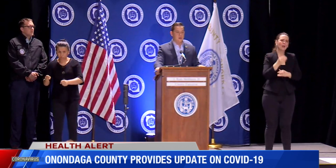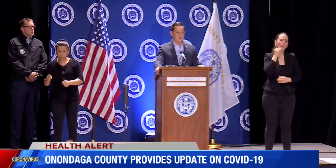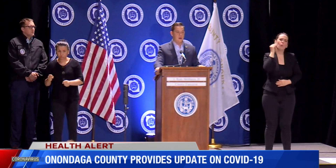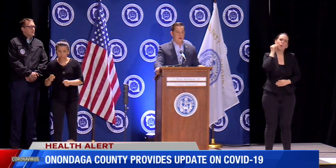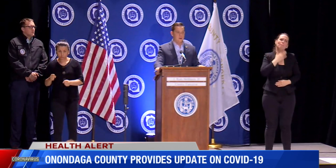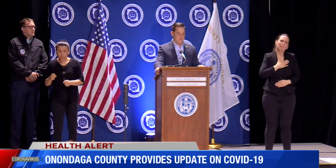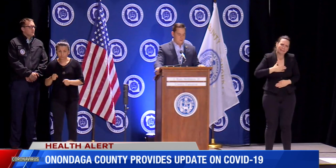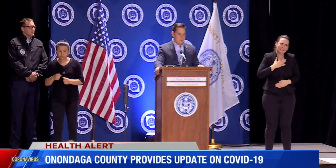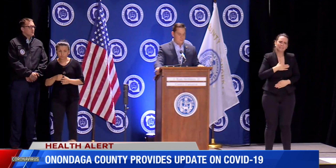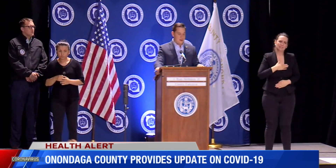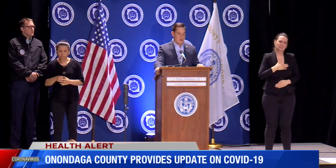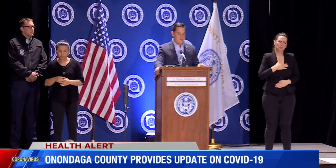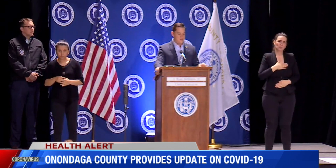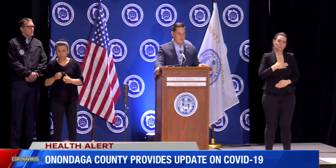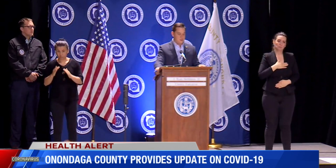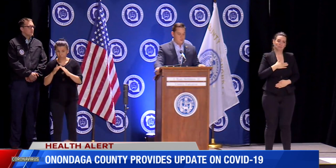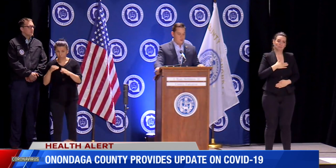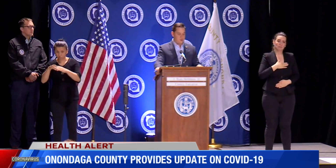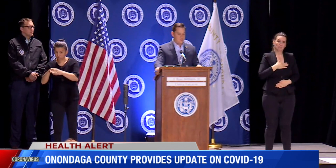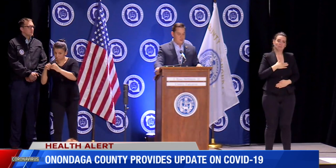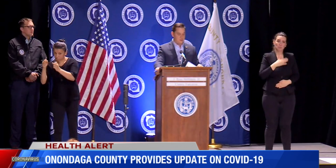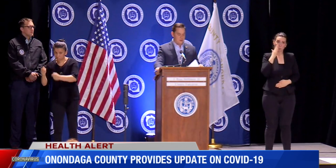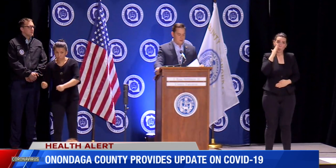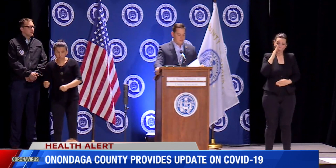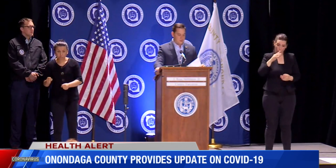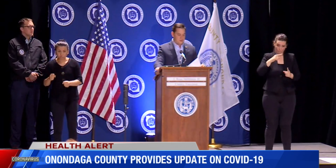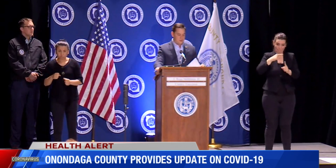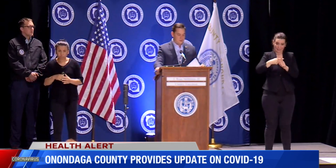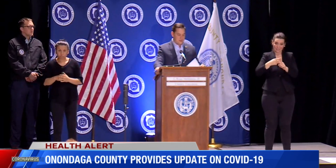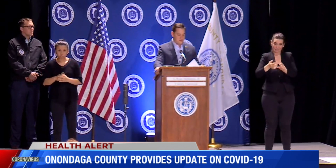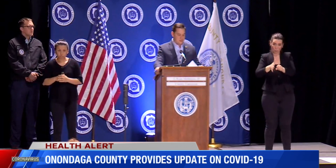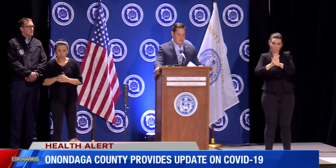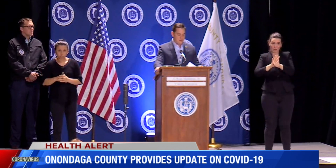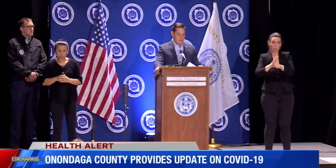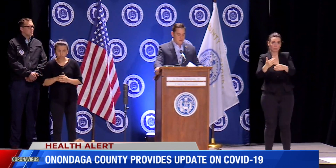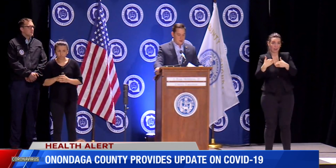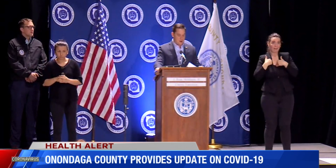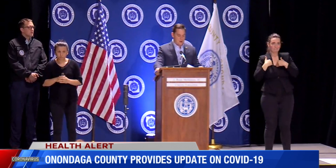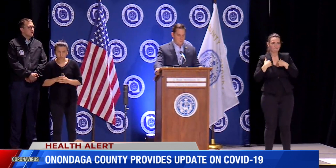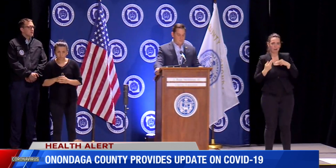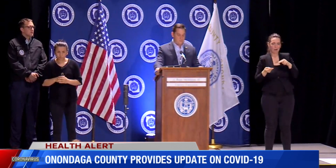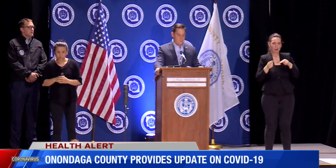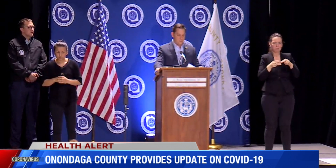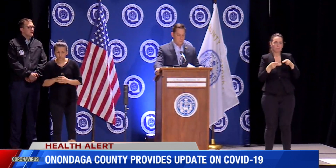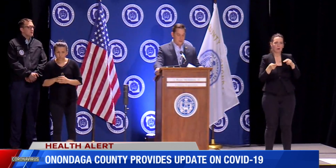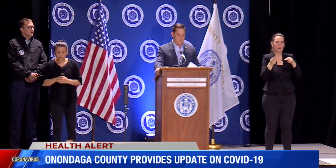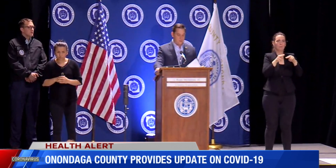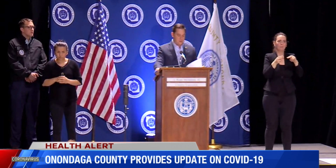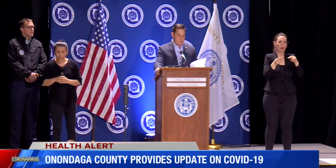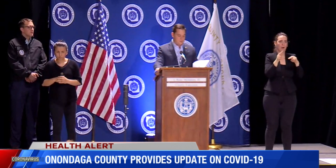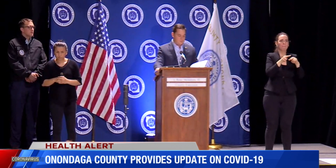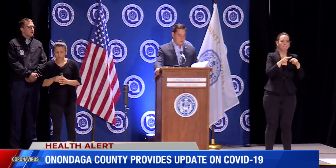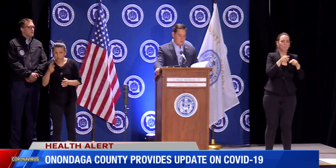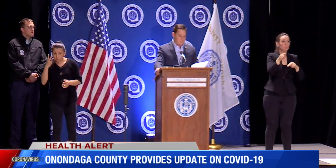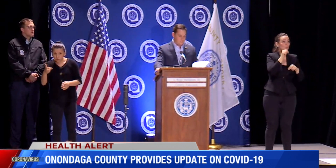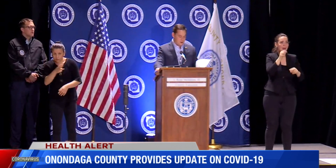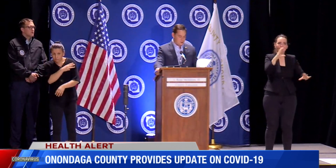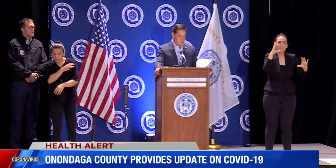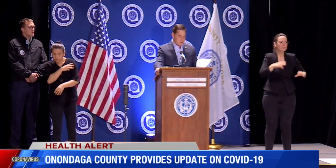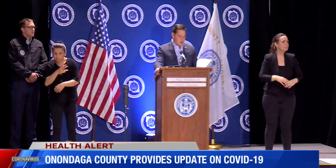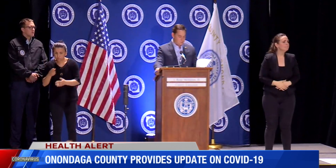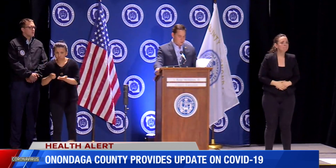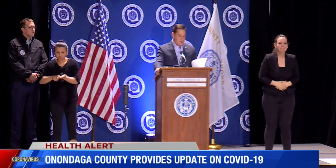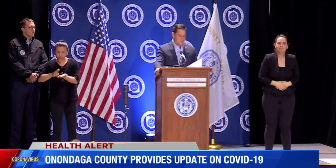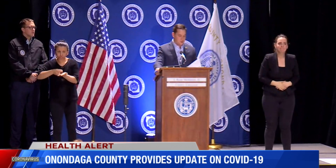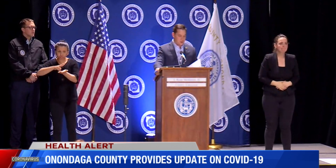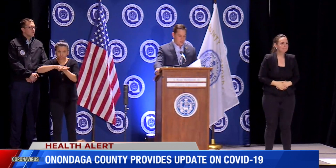yesterday demands with the testing. We had 2 days of demand